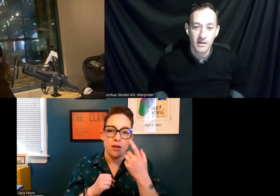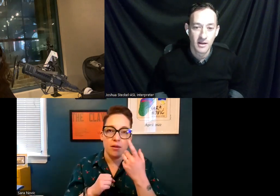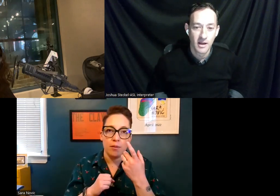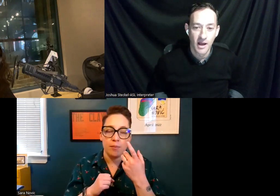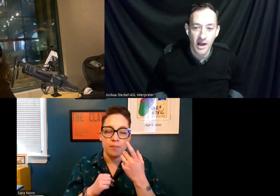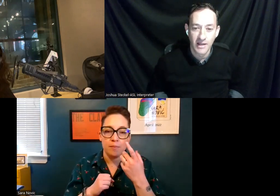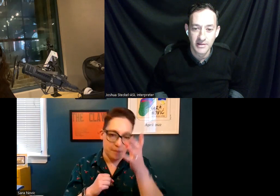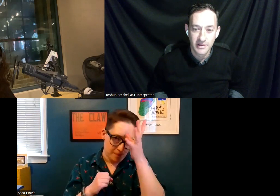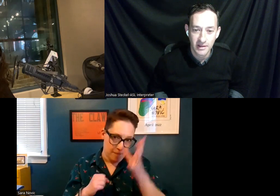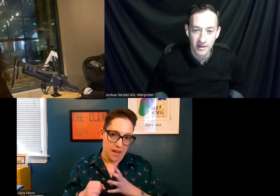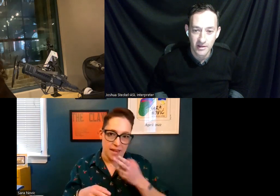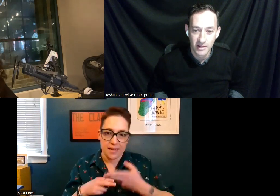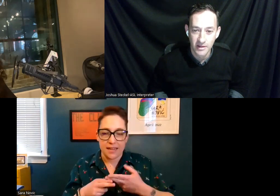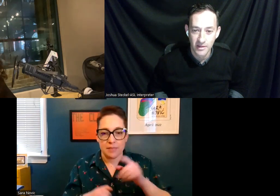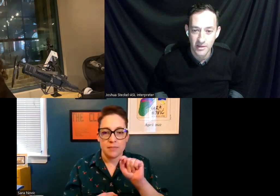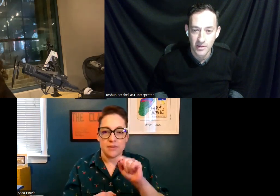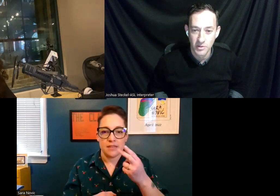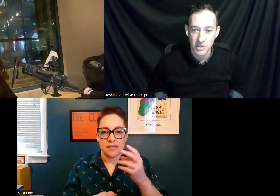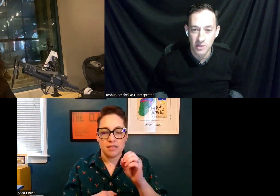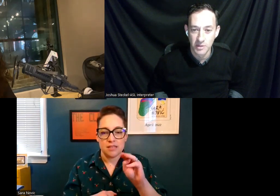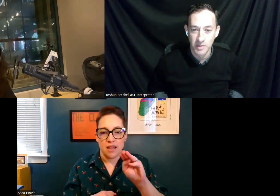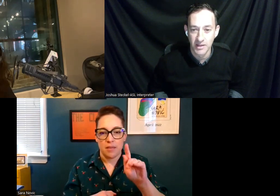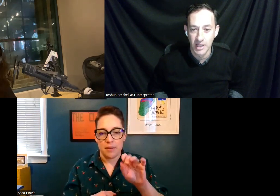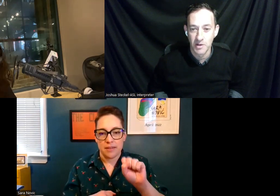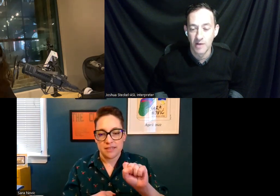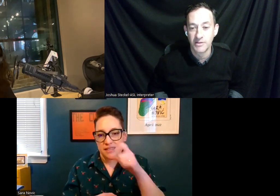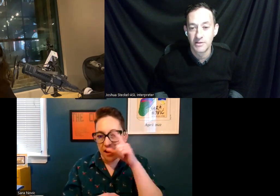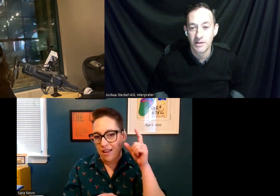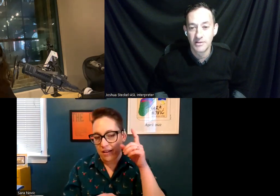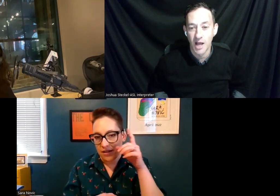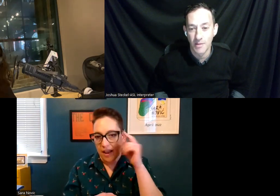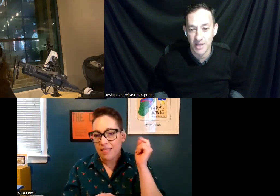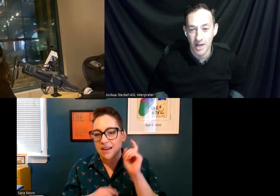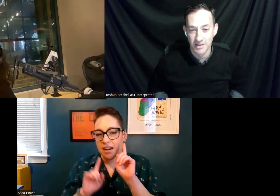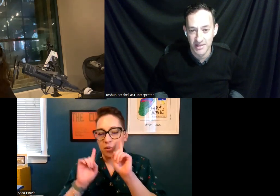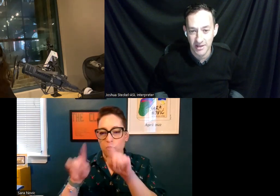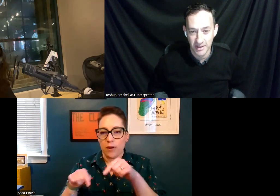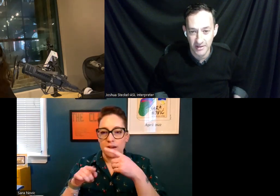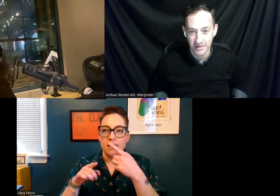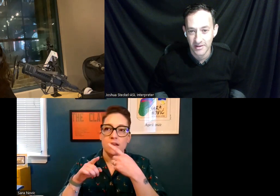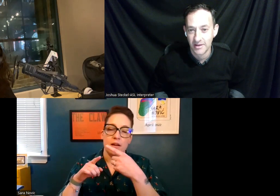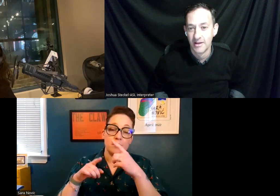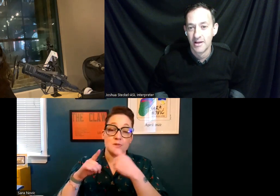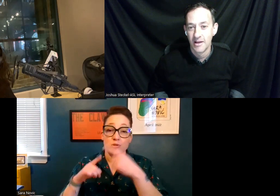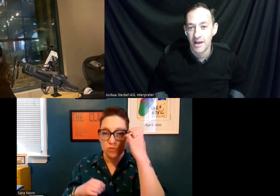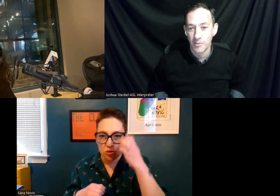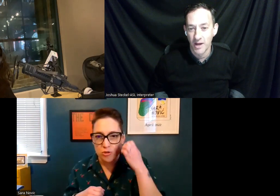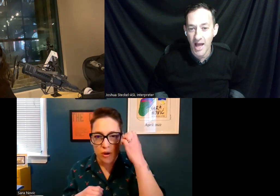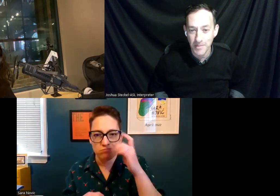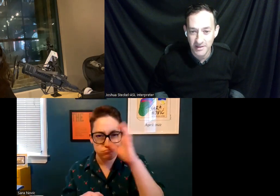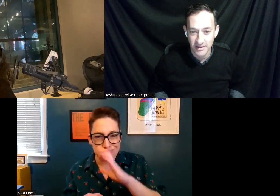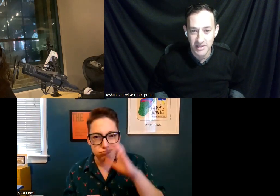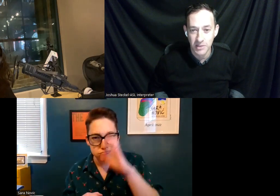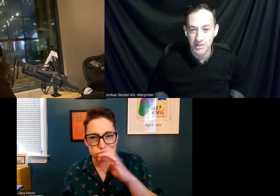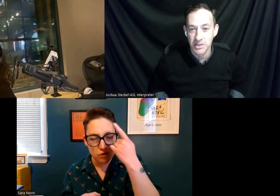the idea, there's a gentleman by the name of Thomas Hopkins Gallaudet. And what